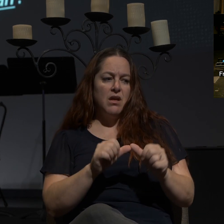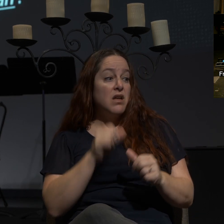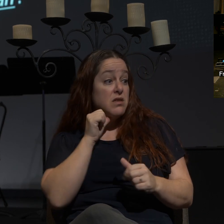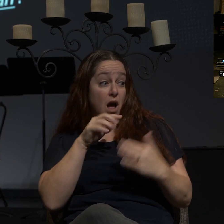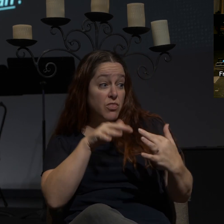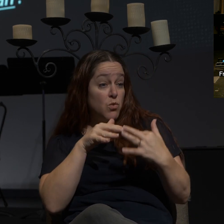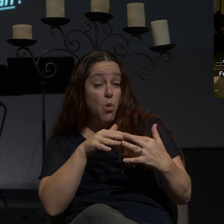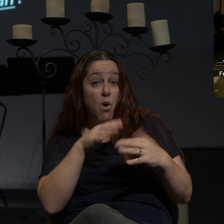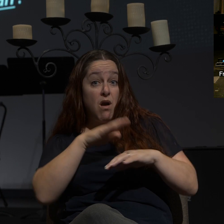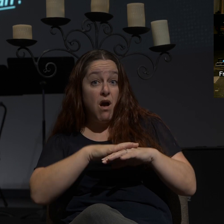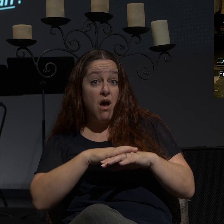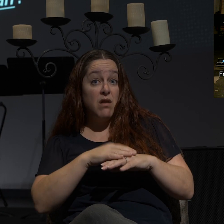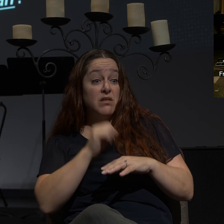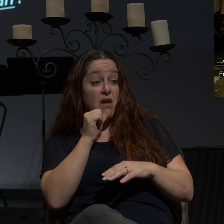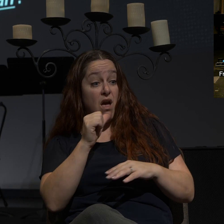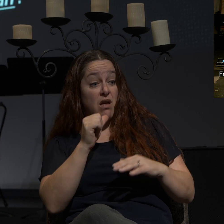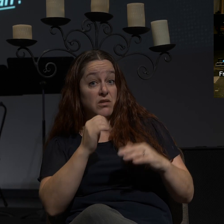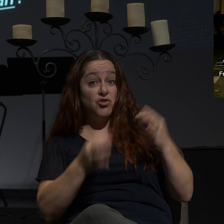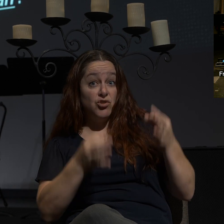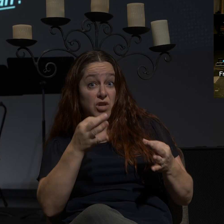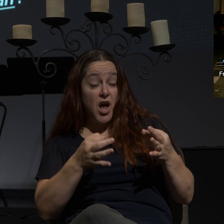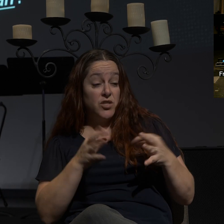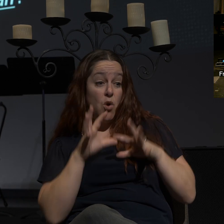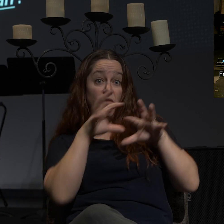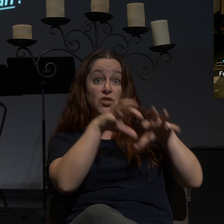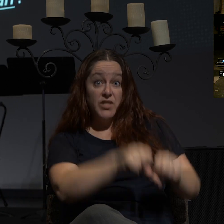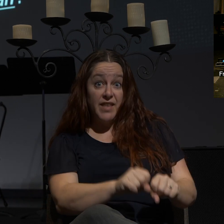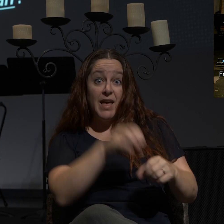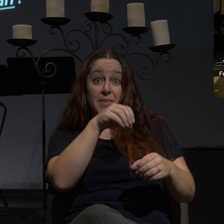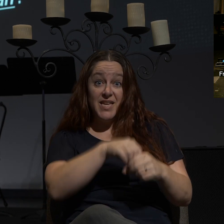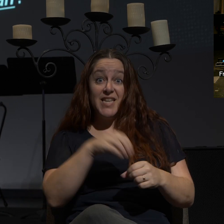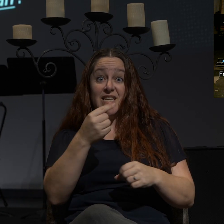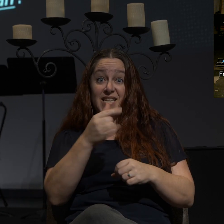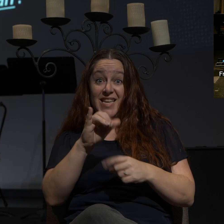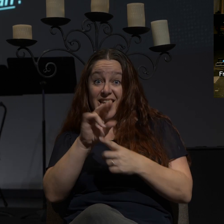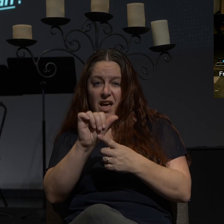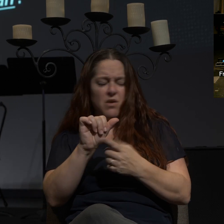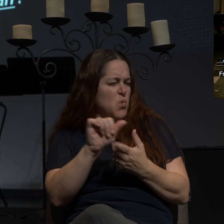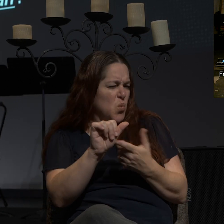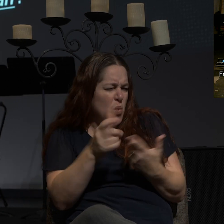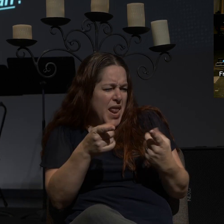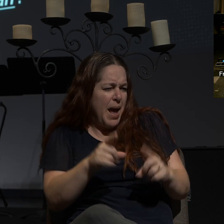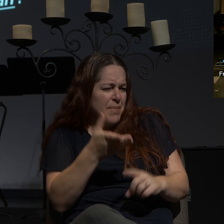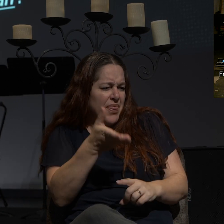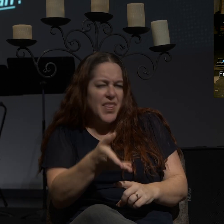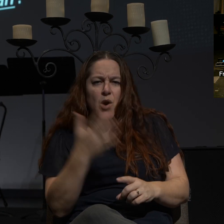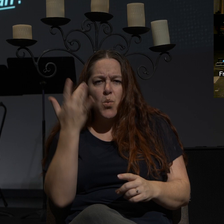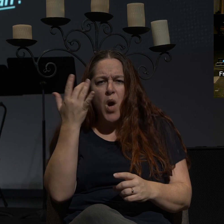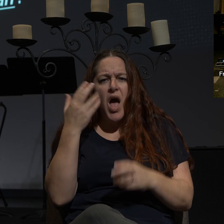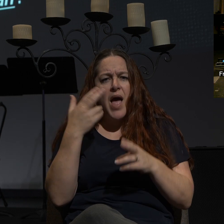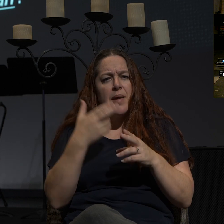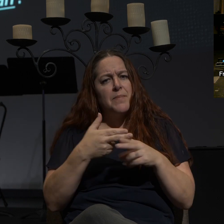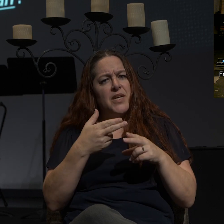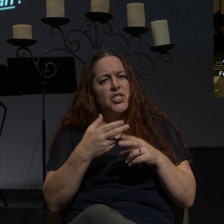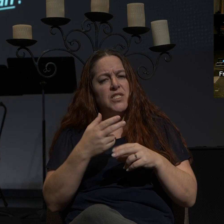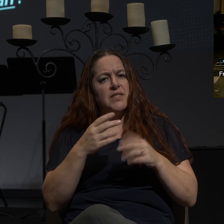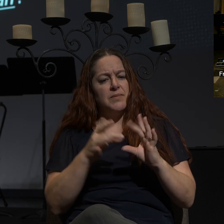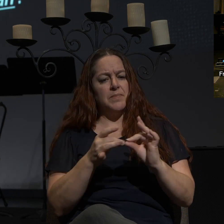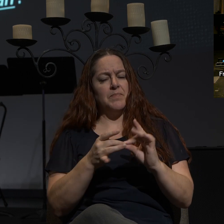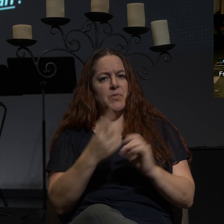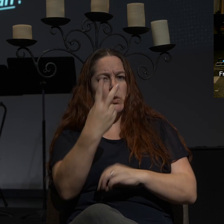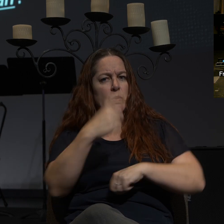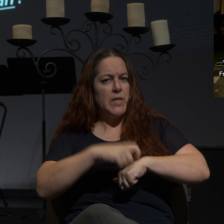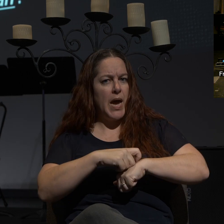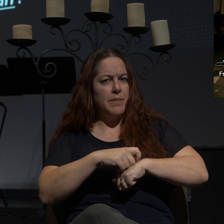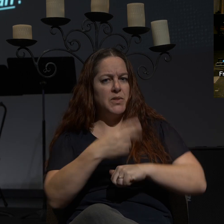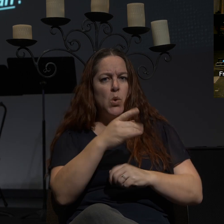against the unjust overtake them in Gibeah? So then again, you're like, well, what's happening in Gibeah? Why does Hosea mention Gibeah twice